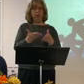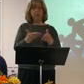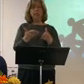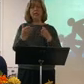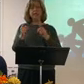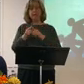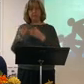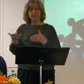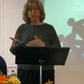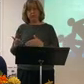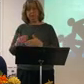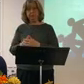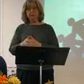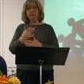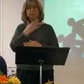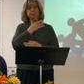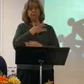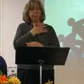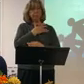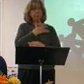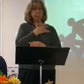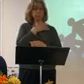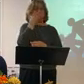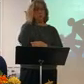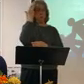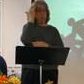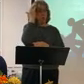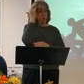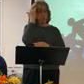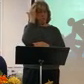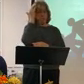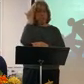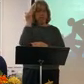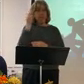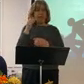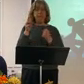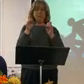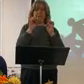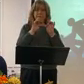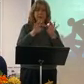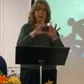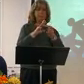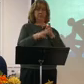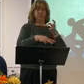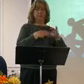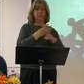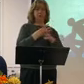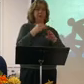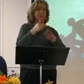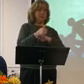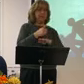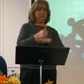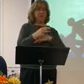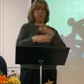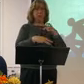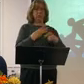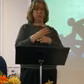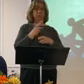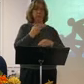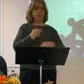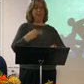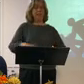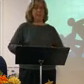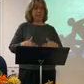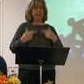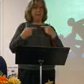So it touches me to know that in the wicked world that we live in the dangerous world that we live in,